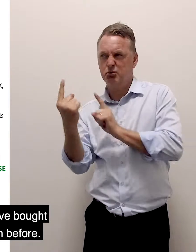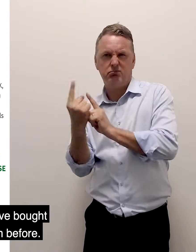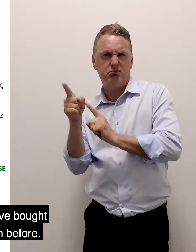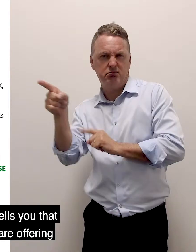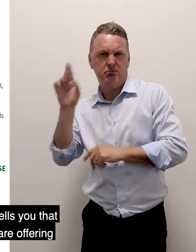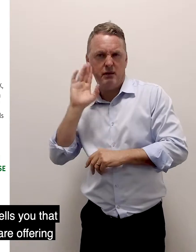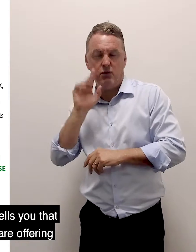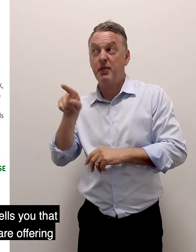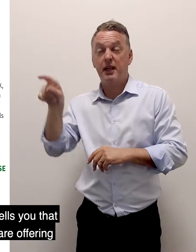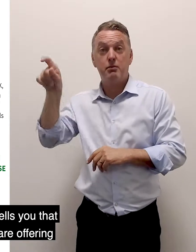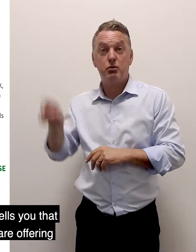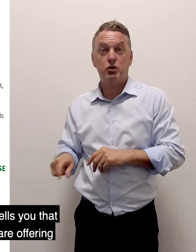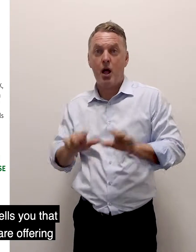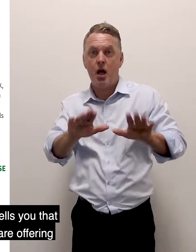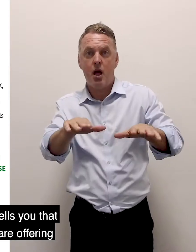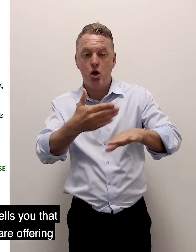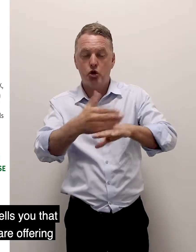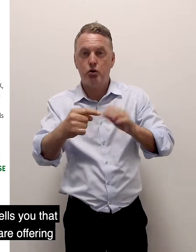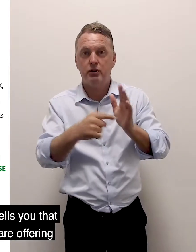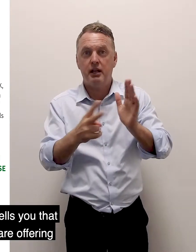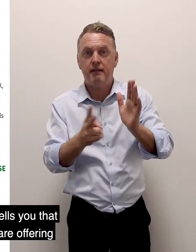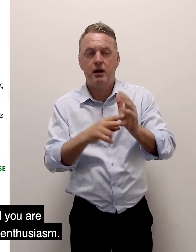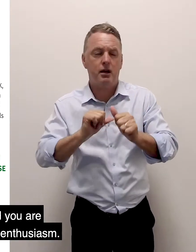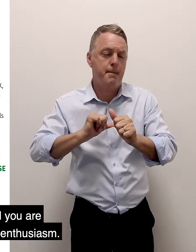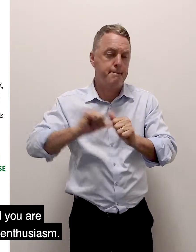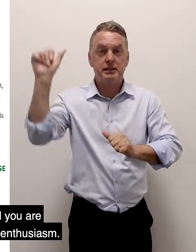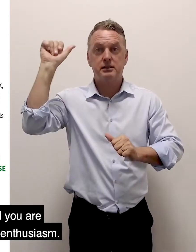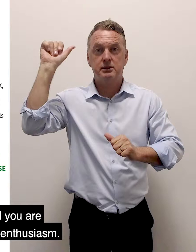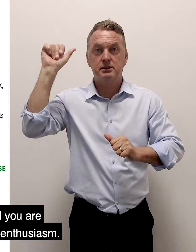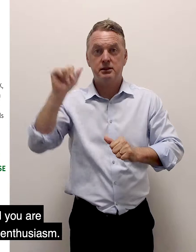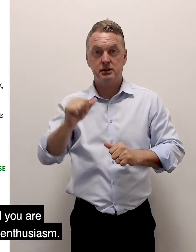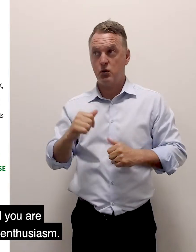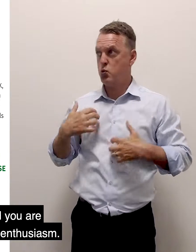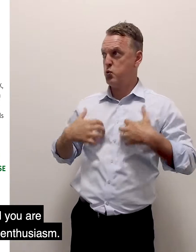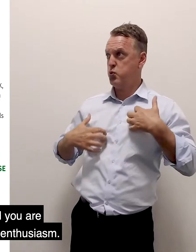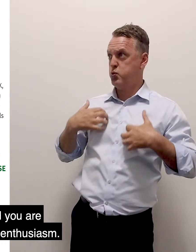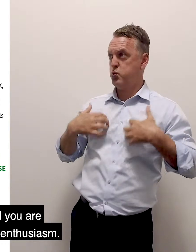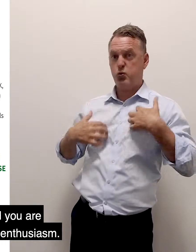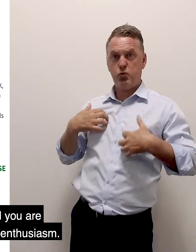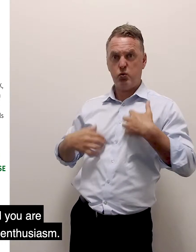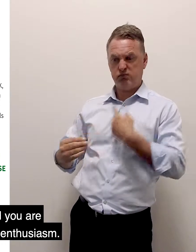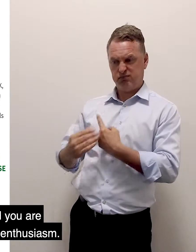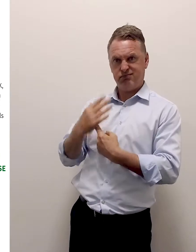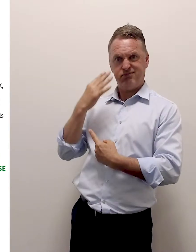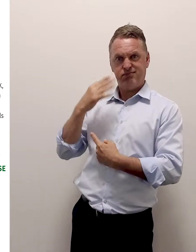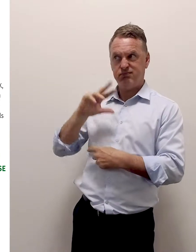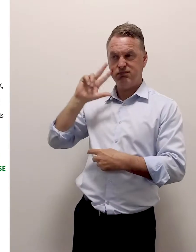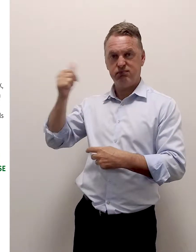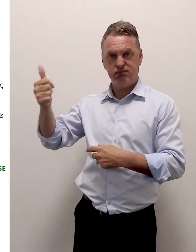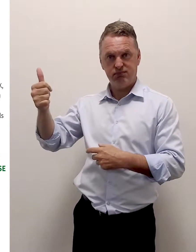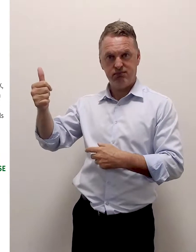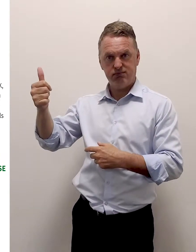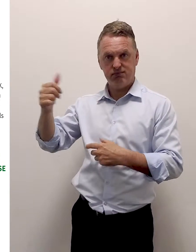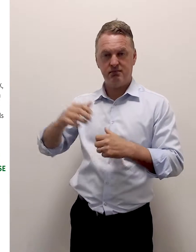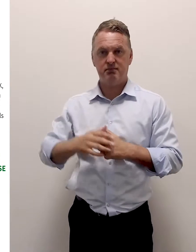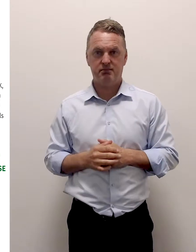before. The salesperson tells you that the new TV they are offering is the best, and you are convinced by their enthusiasm.